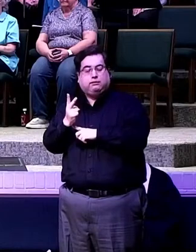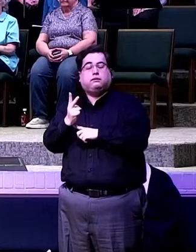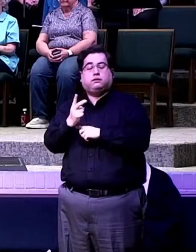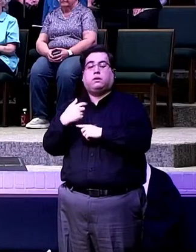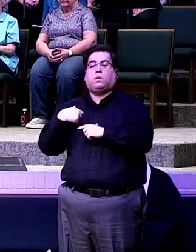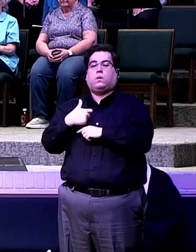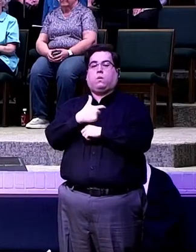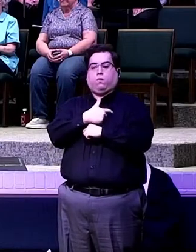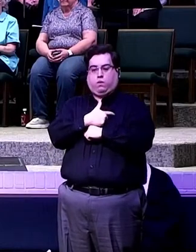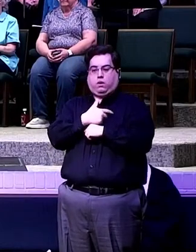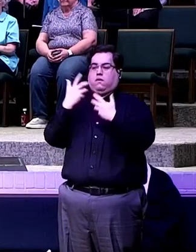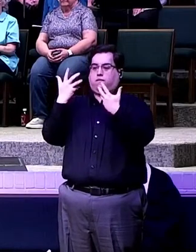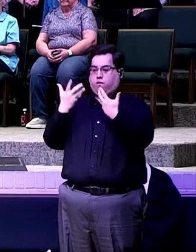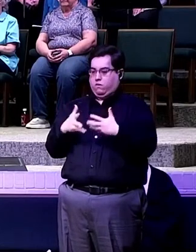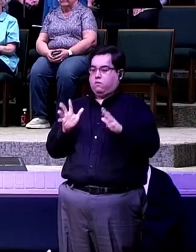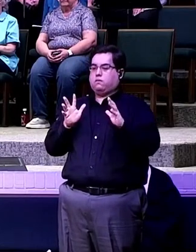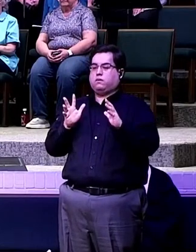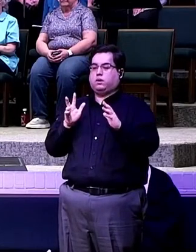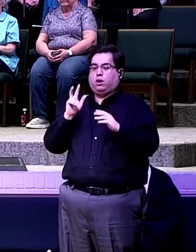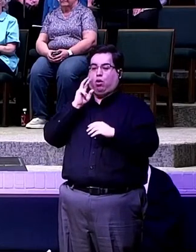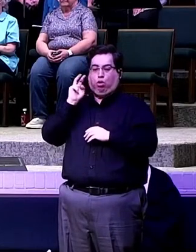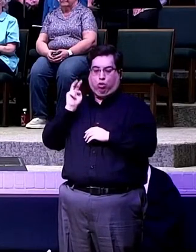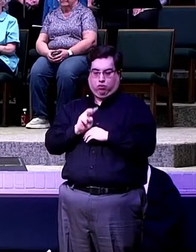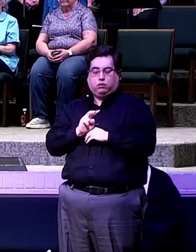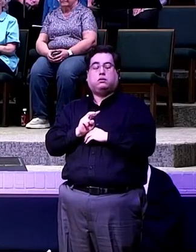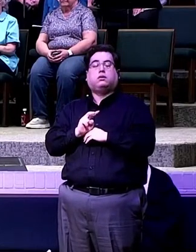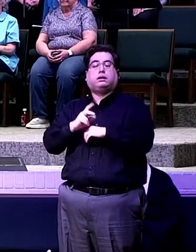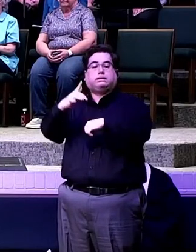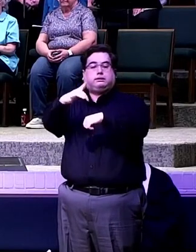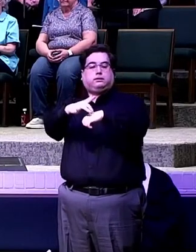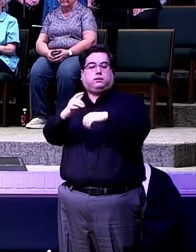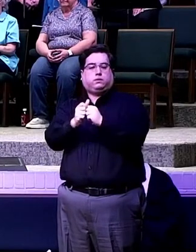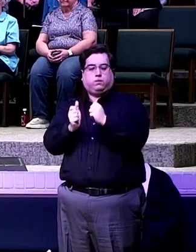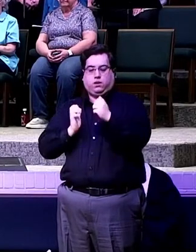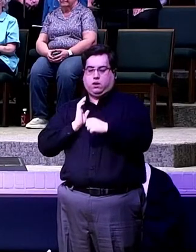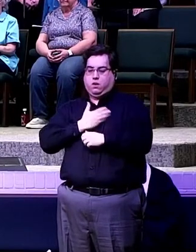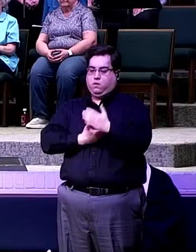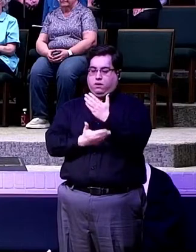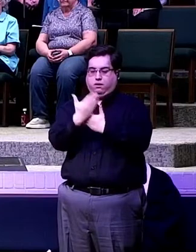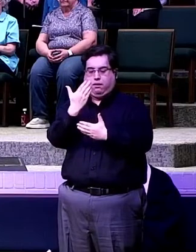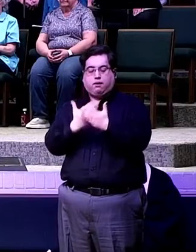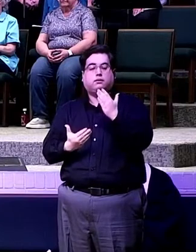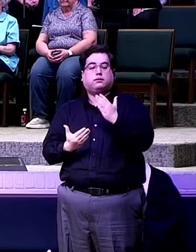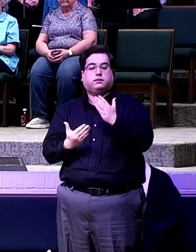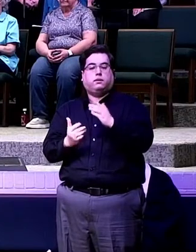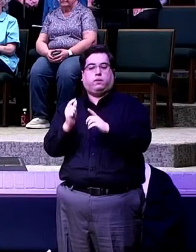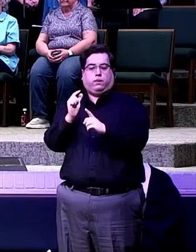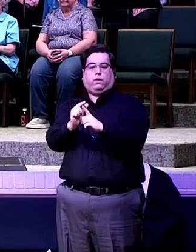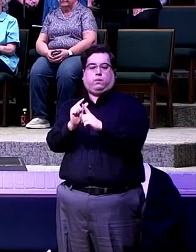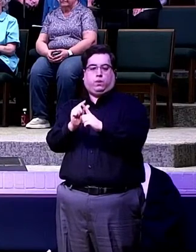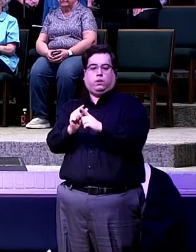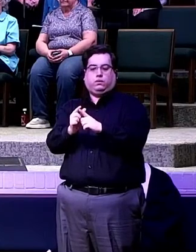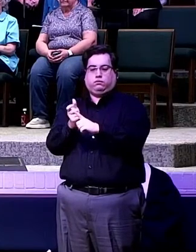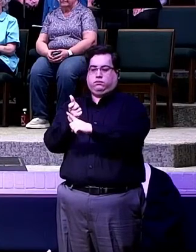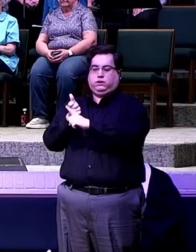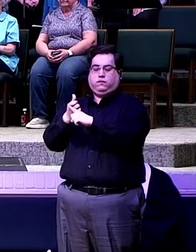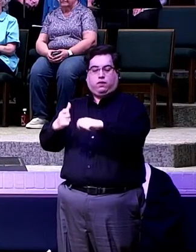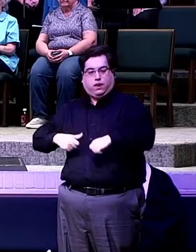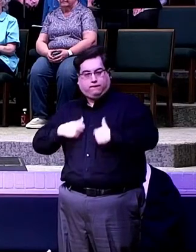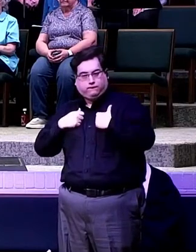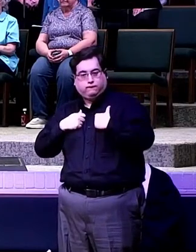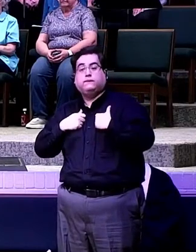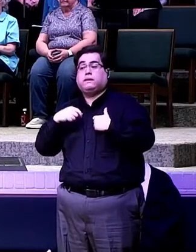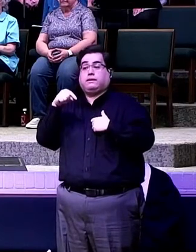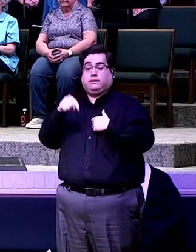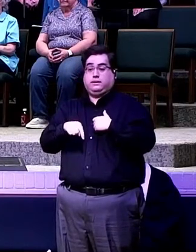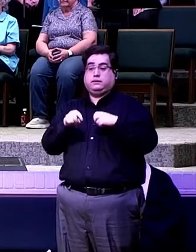we have looked at and touched with our hands, the Word who is life." This